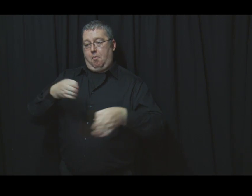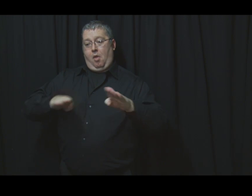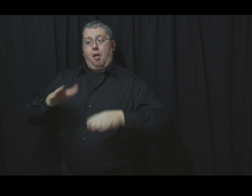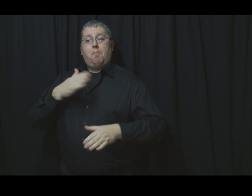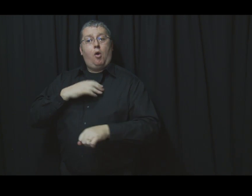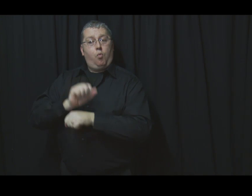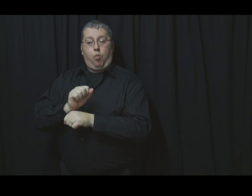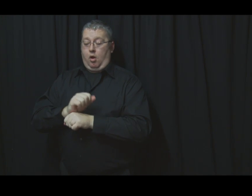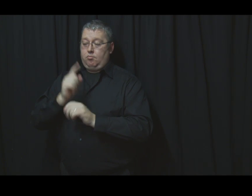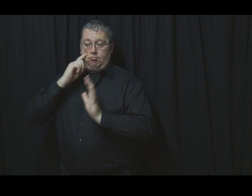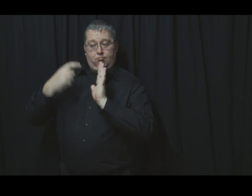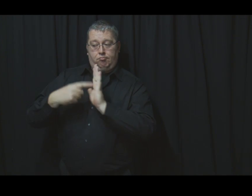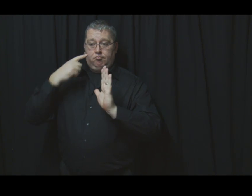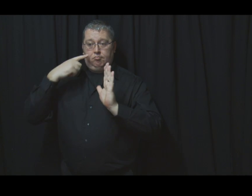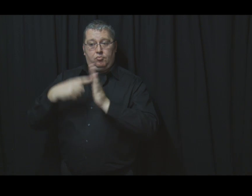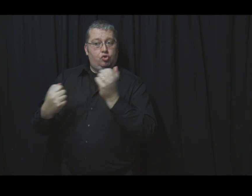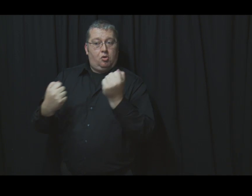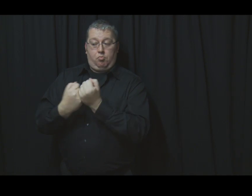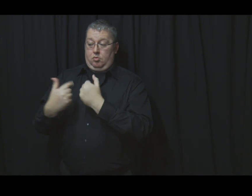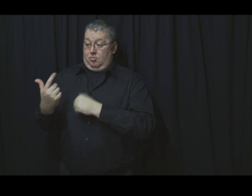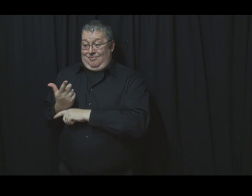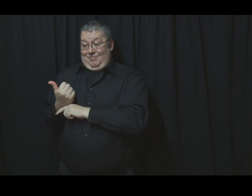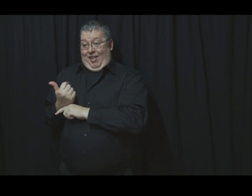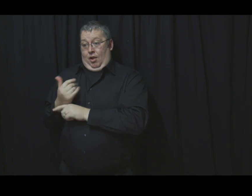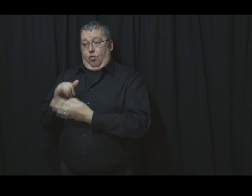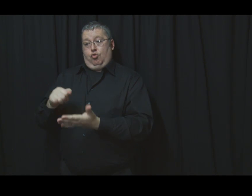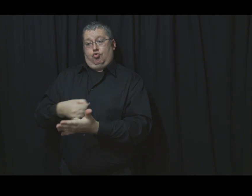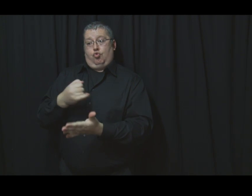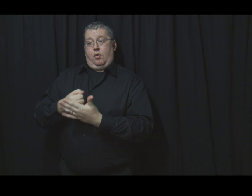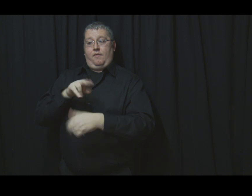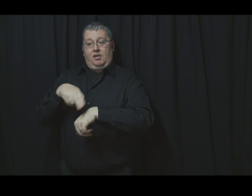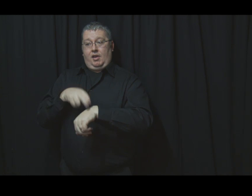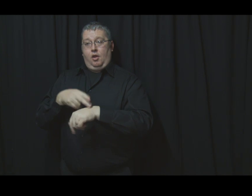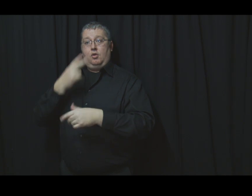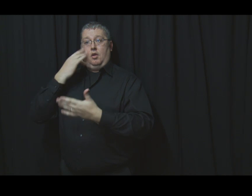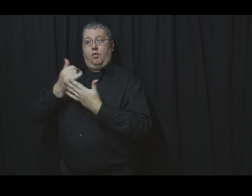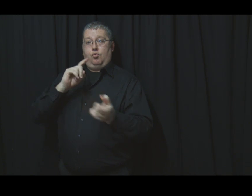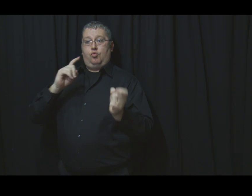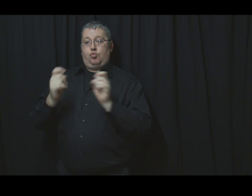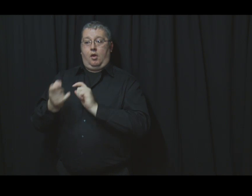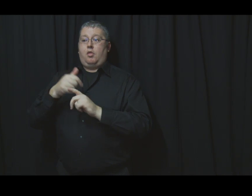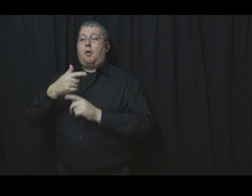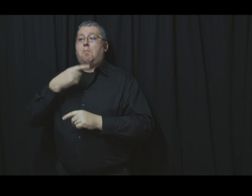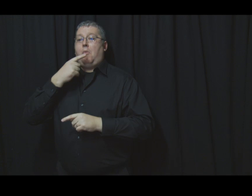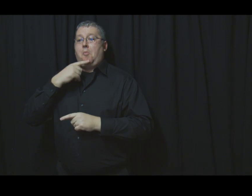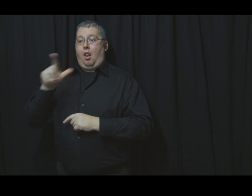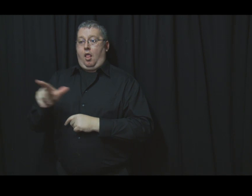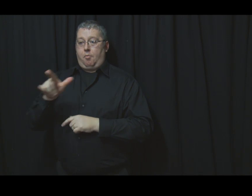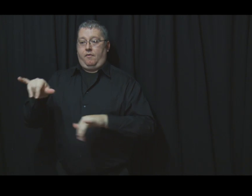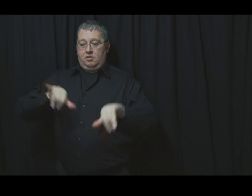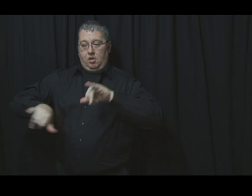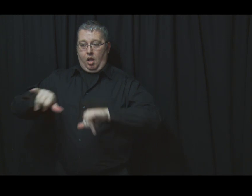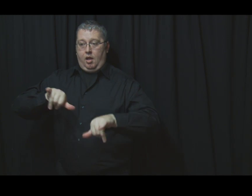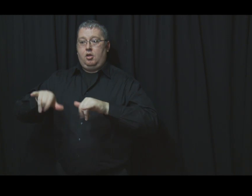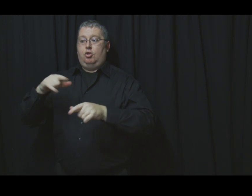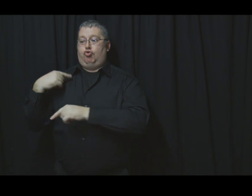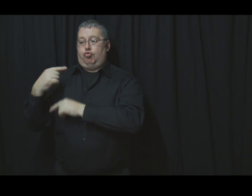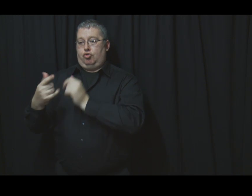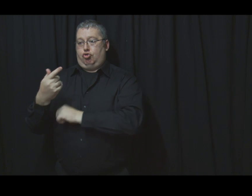been cited even the past year in the journals Nature, Science Translational Medicine, Public Library of Science, Public Library of Science